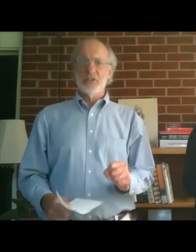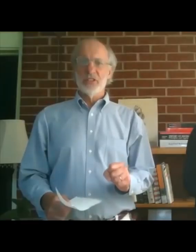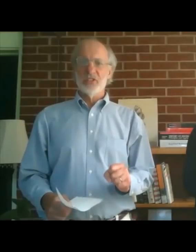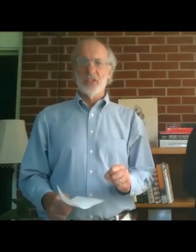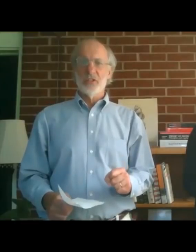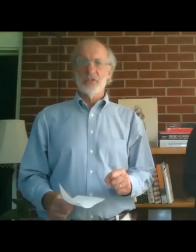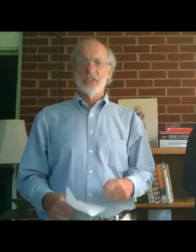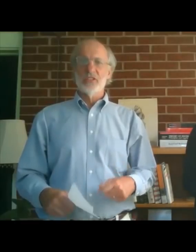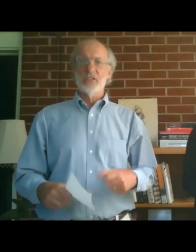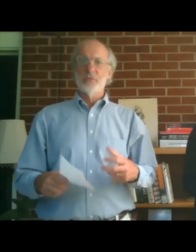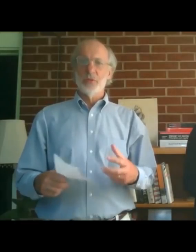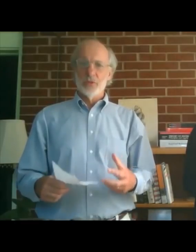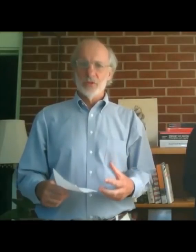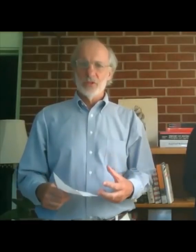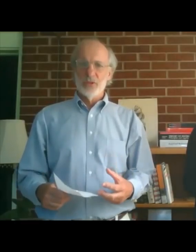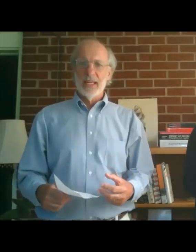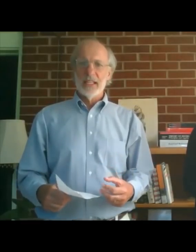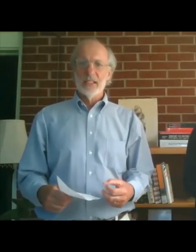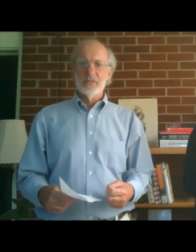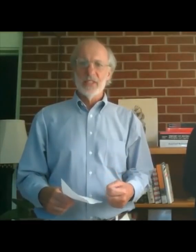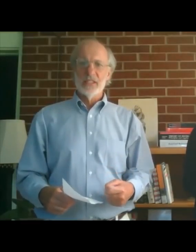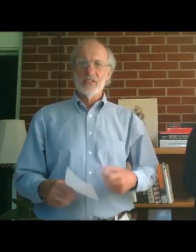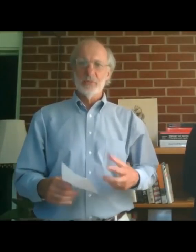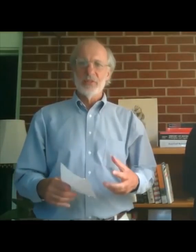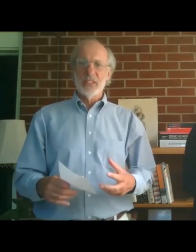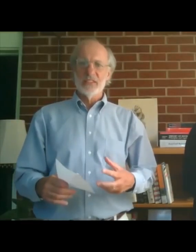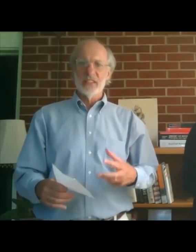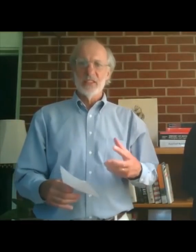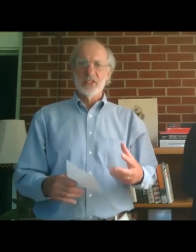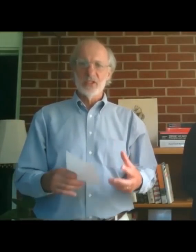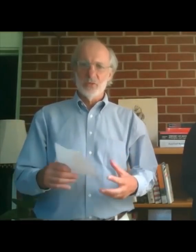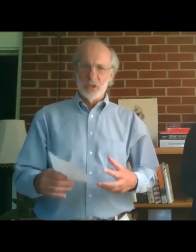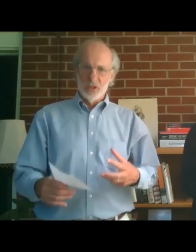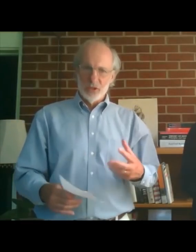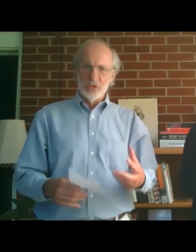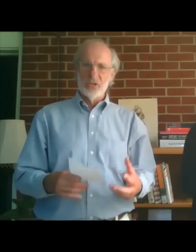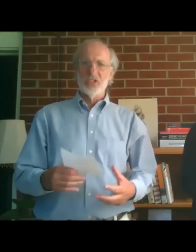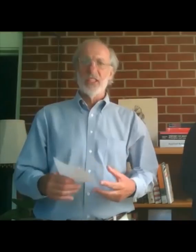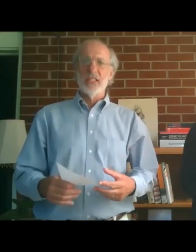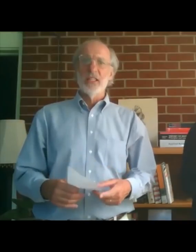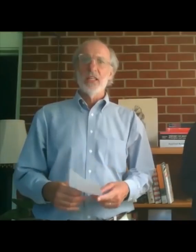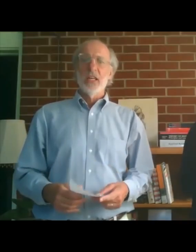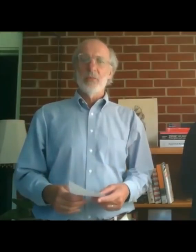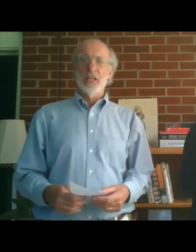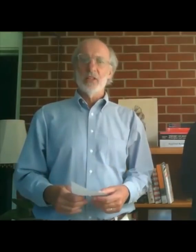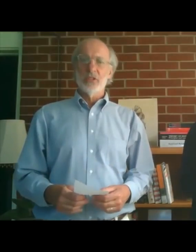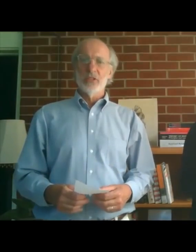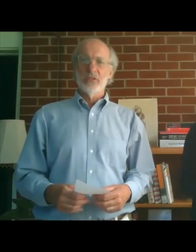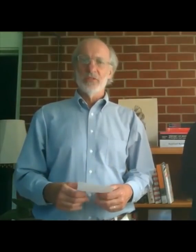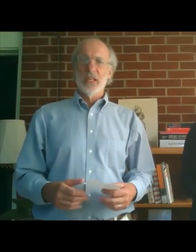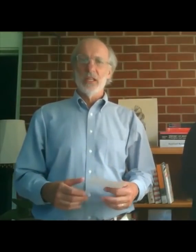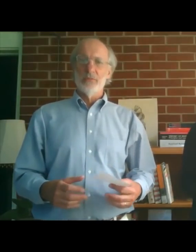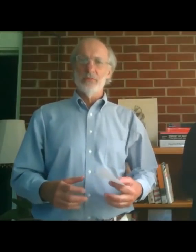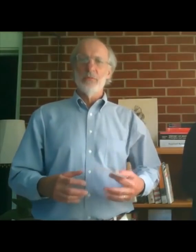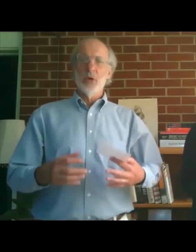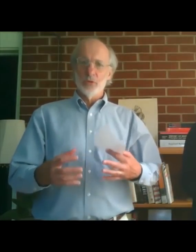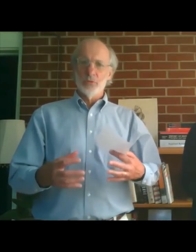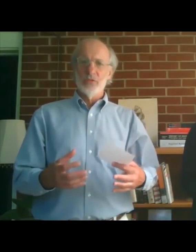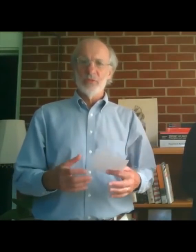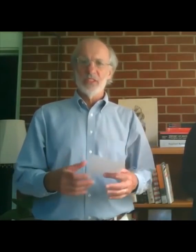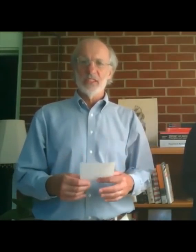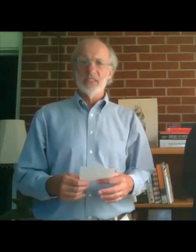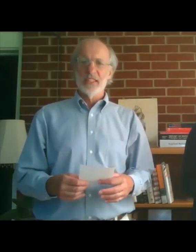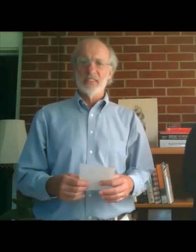for the earliest learners, it's important to have simplified signs to reduce the amount of